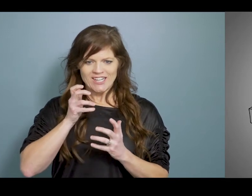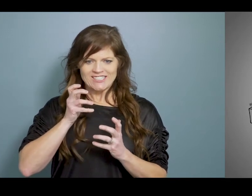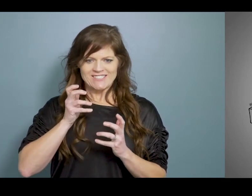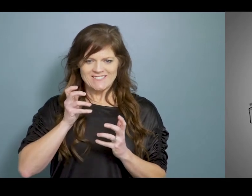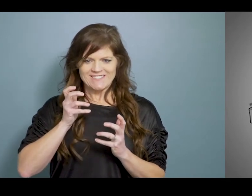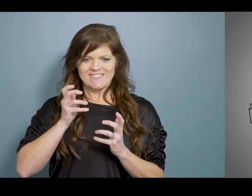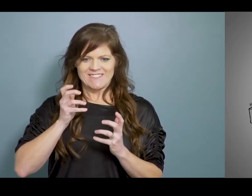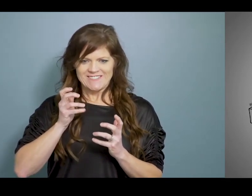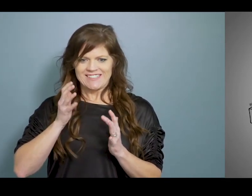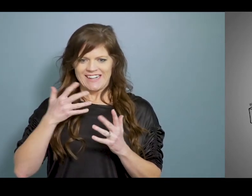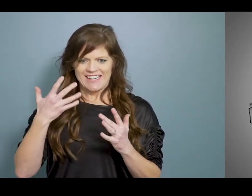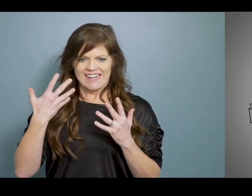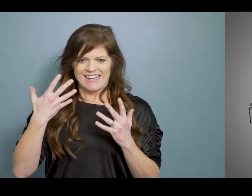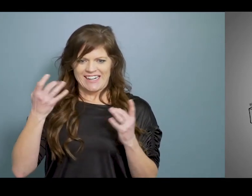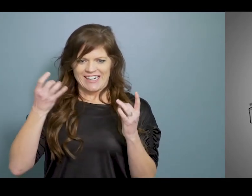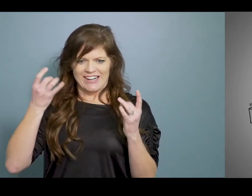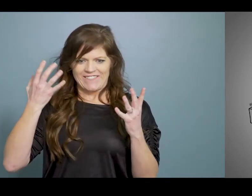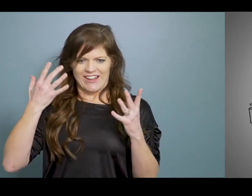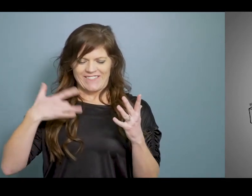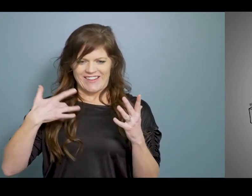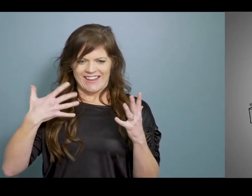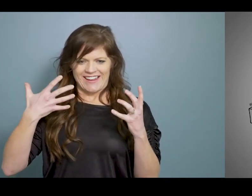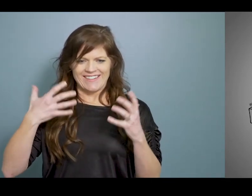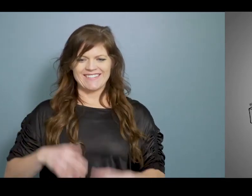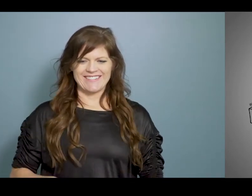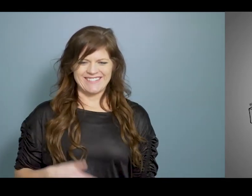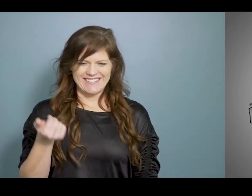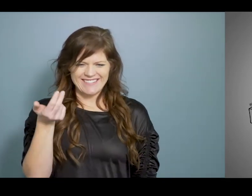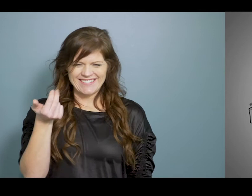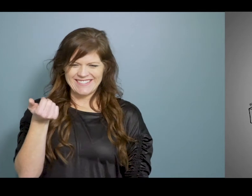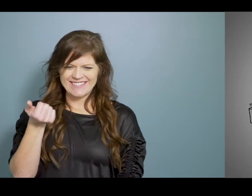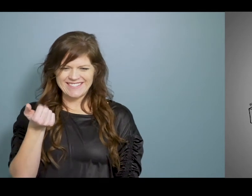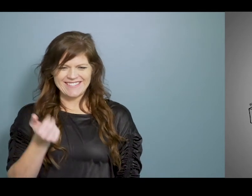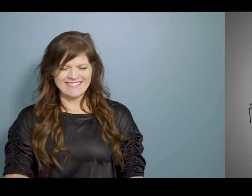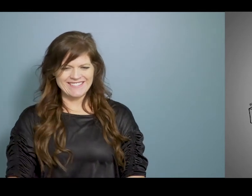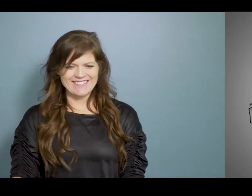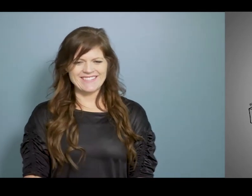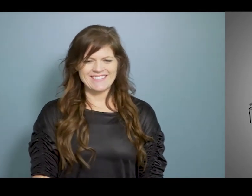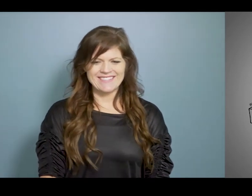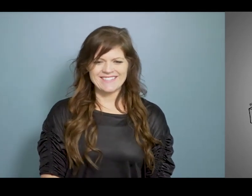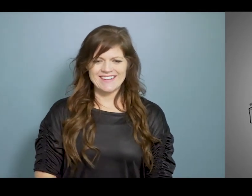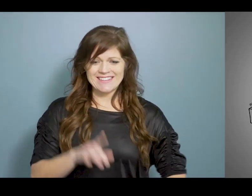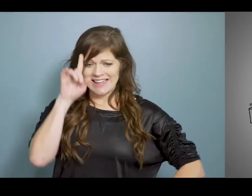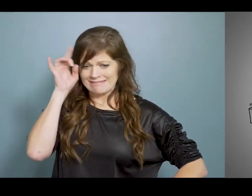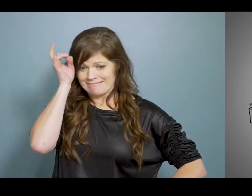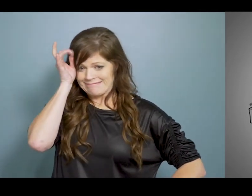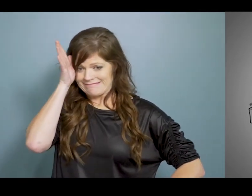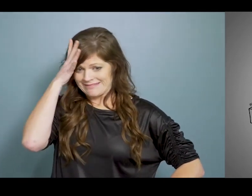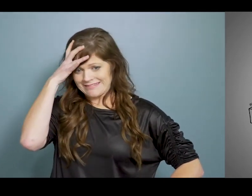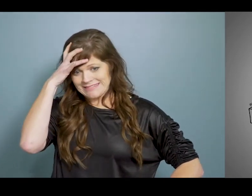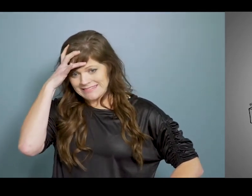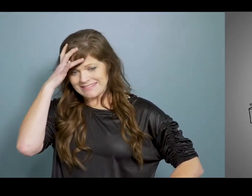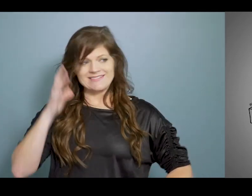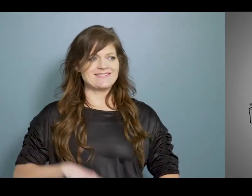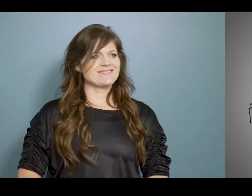getting sick, or I'm having feelings of loneliness. And as you continue acknowledging your